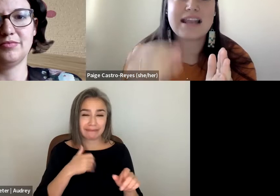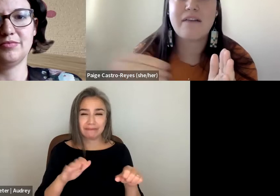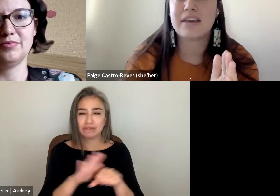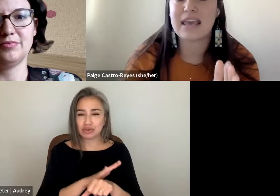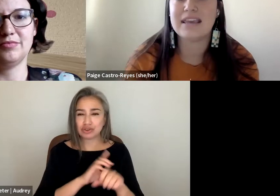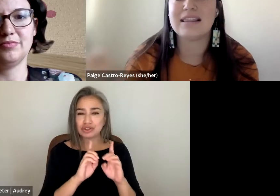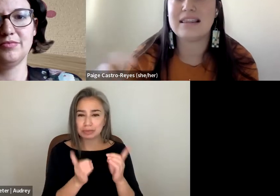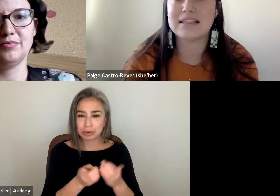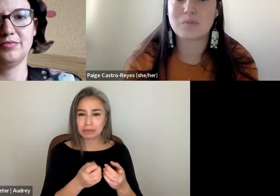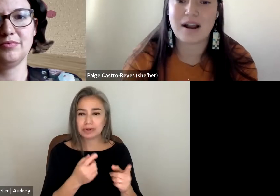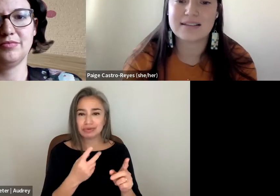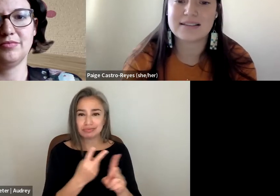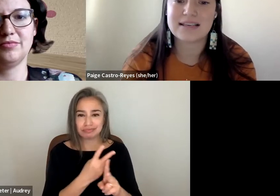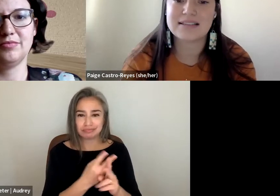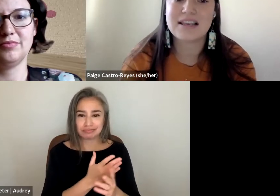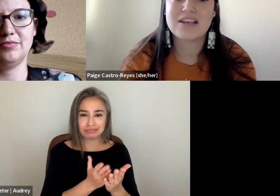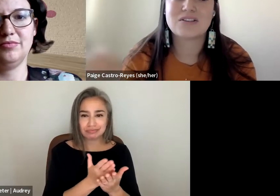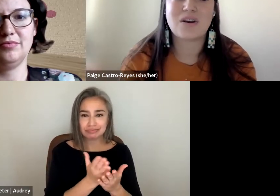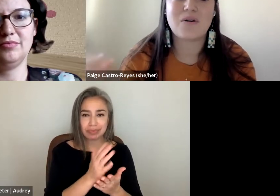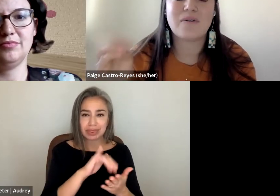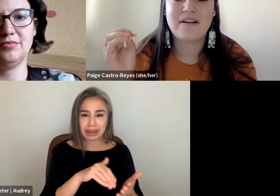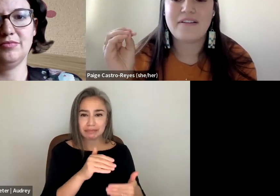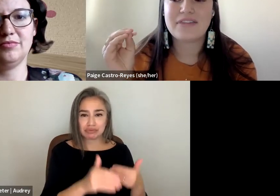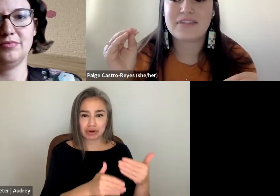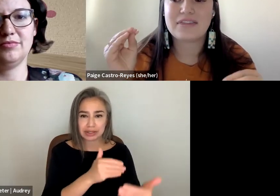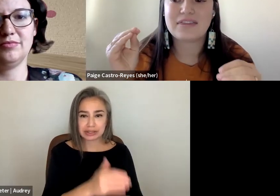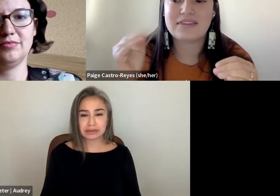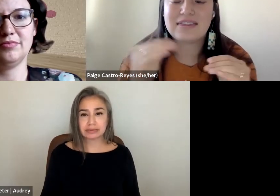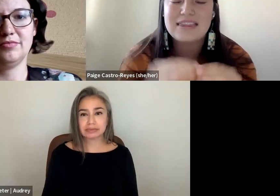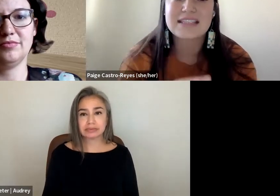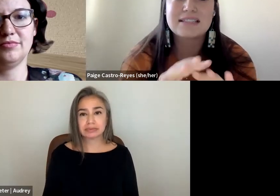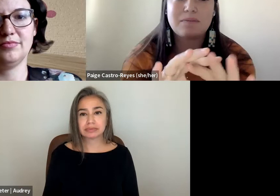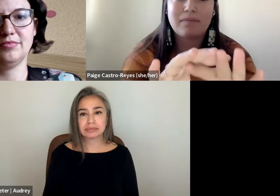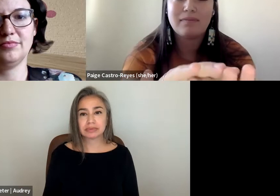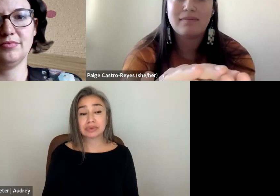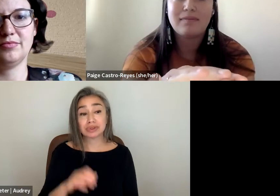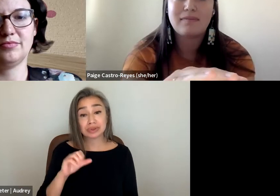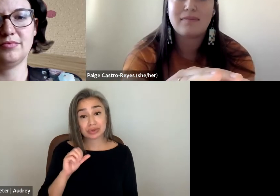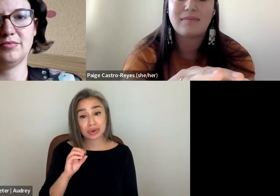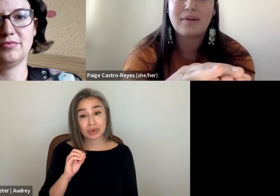to navigate these processes. So this